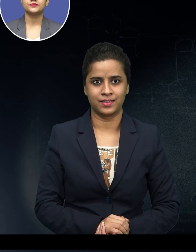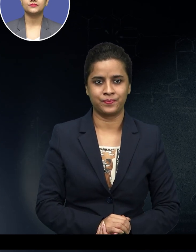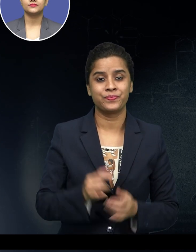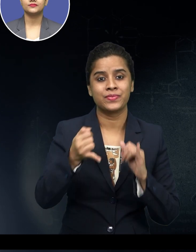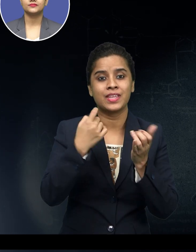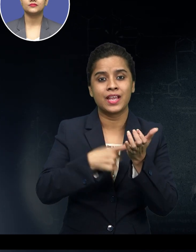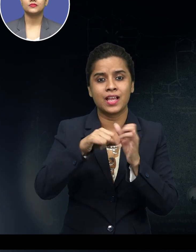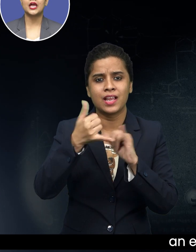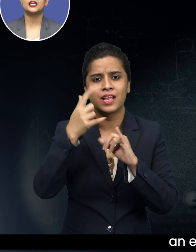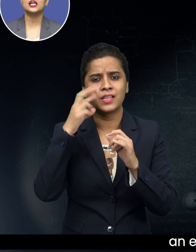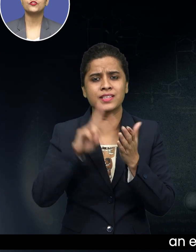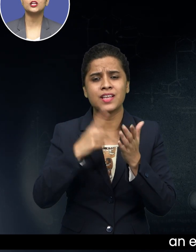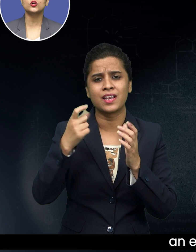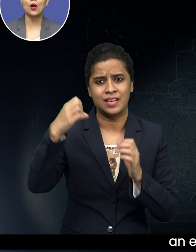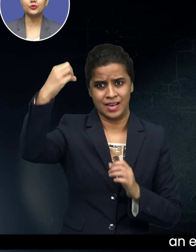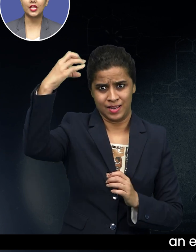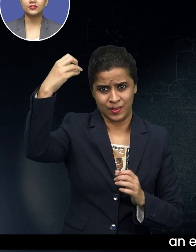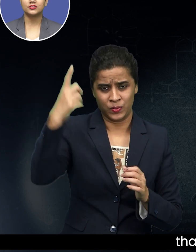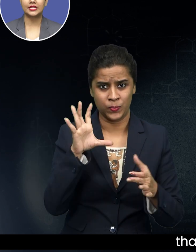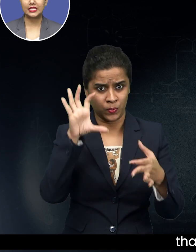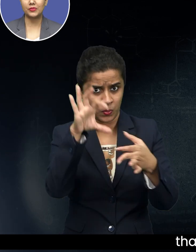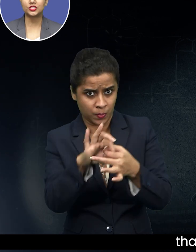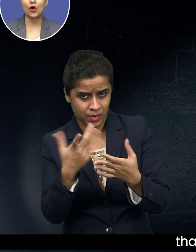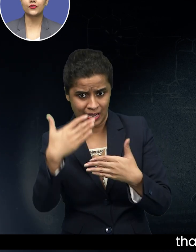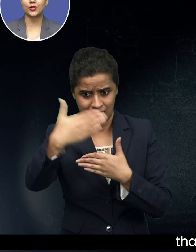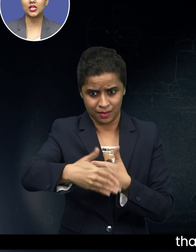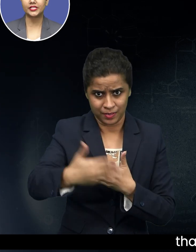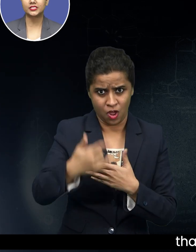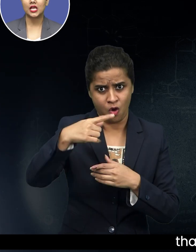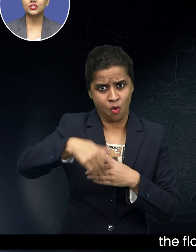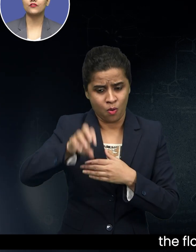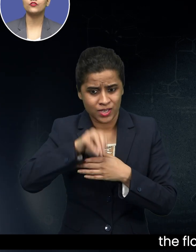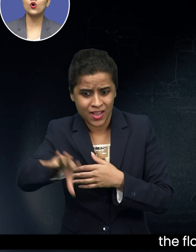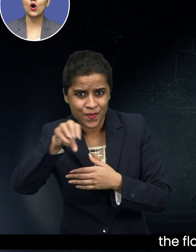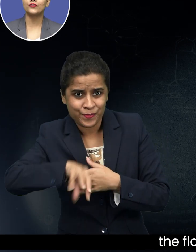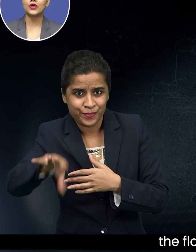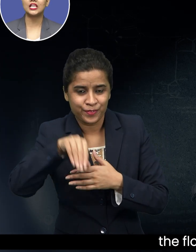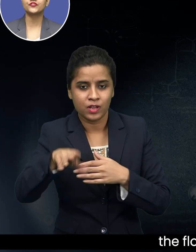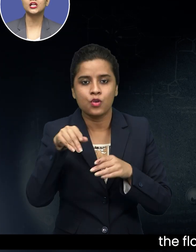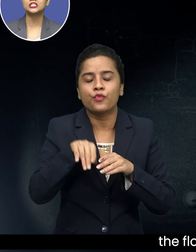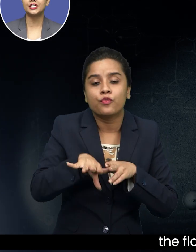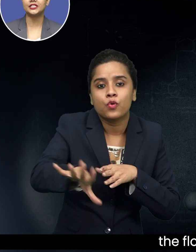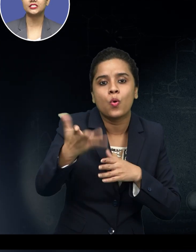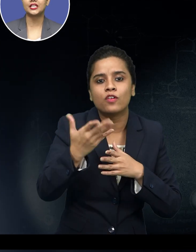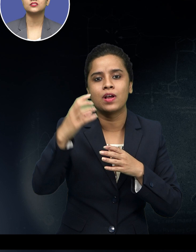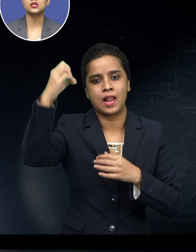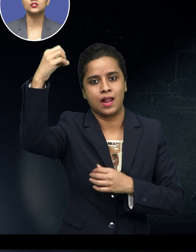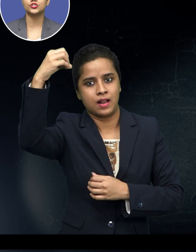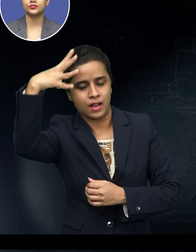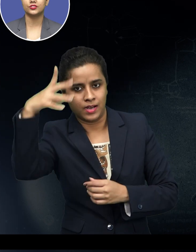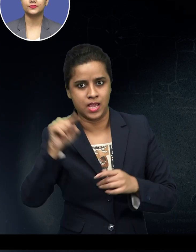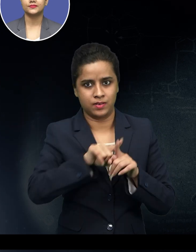resistor, an electrical component that limits or regulates the flow of electrical current in